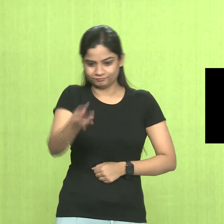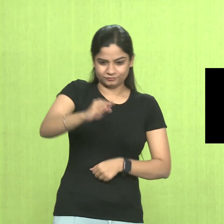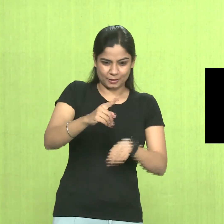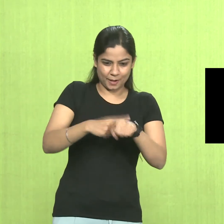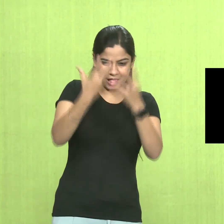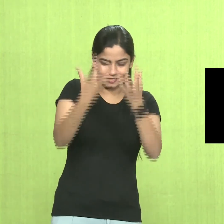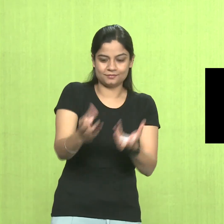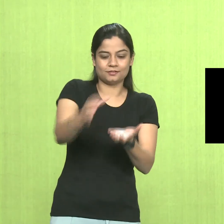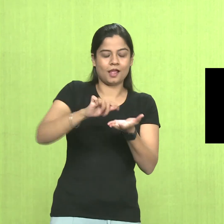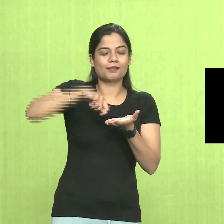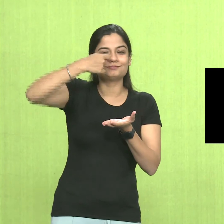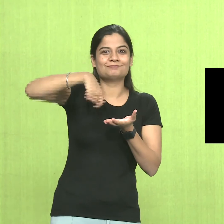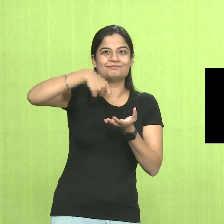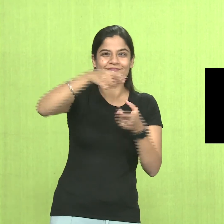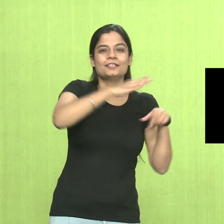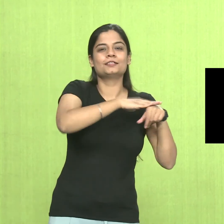omelette, etc. Less oil.